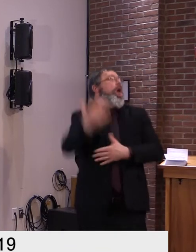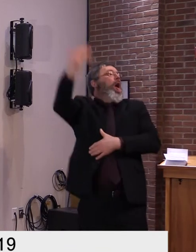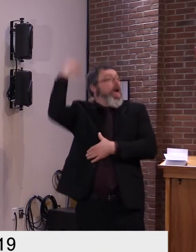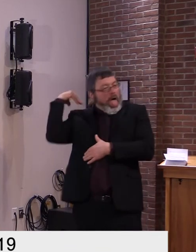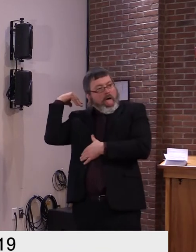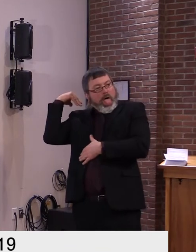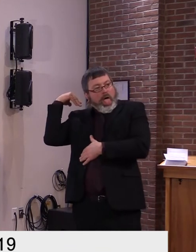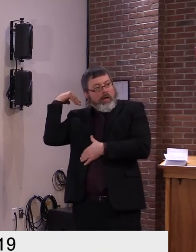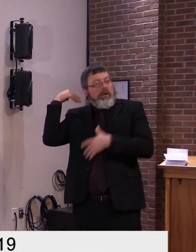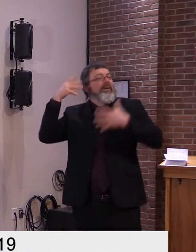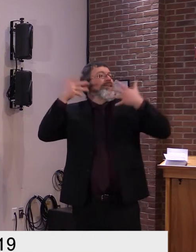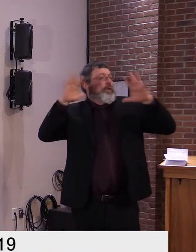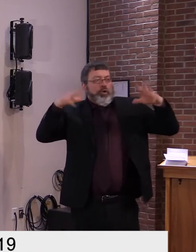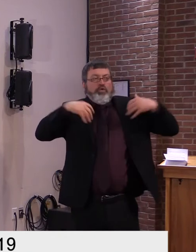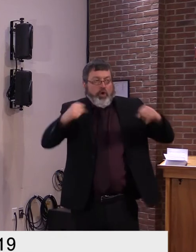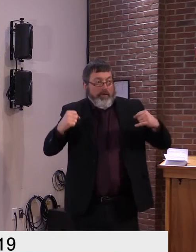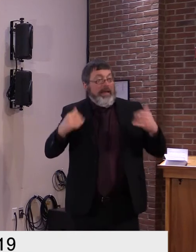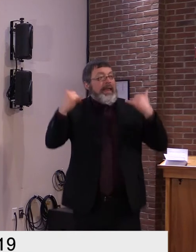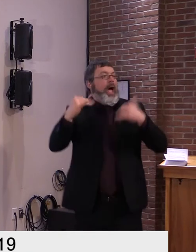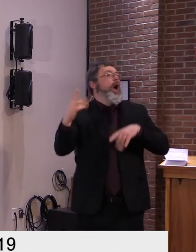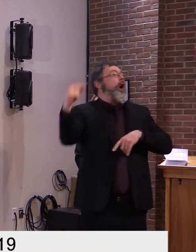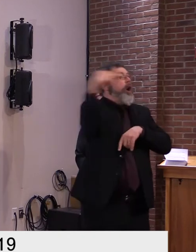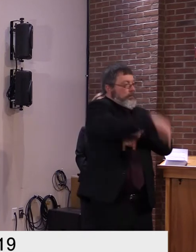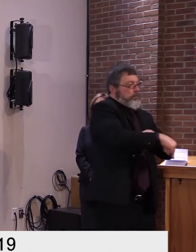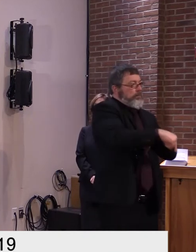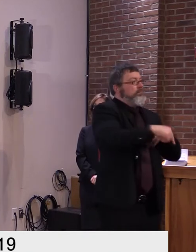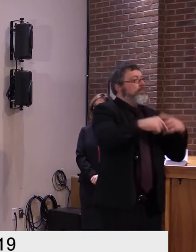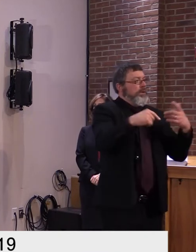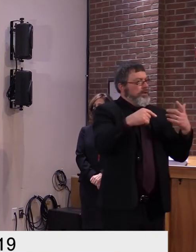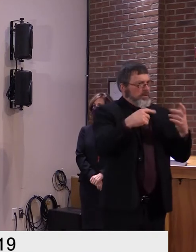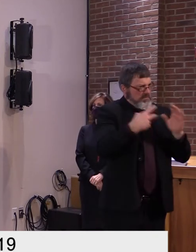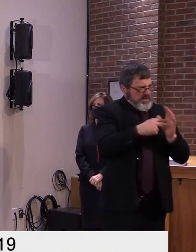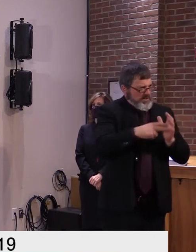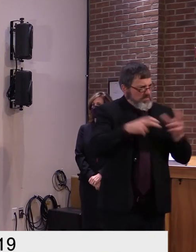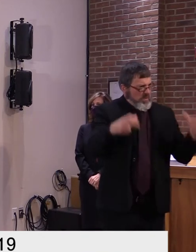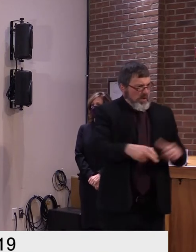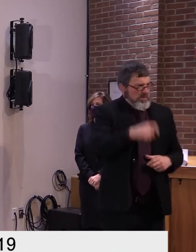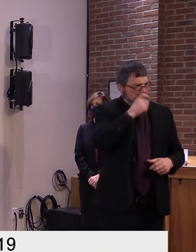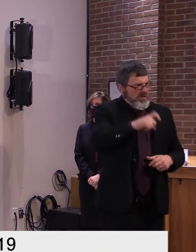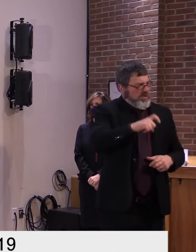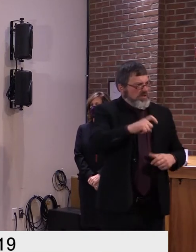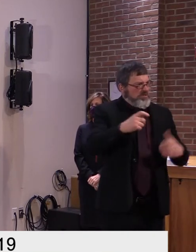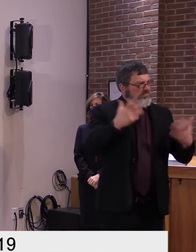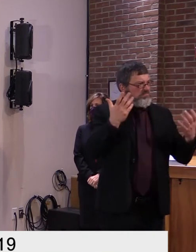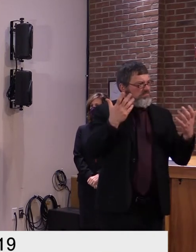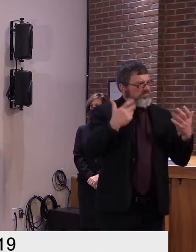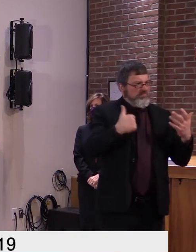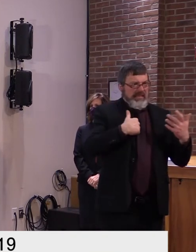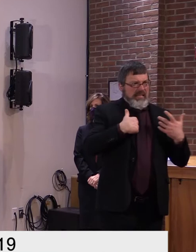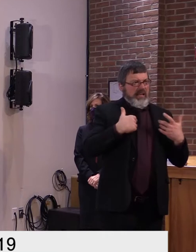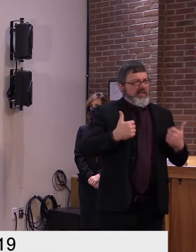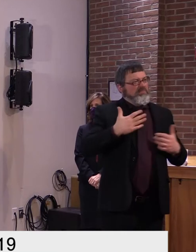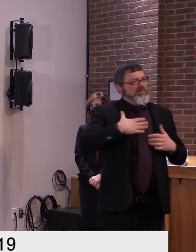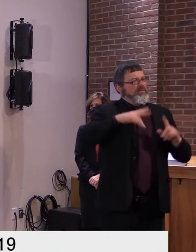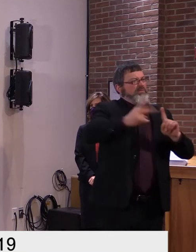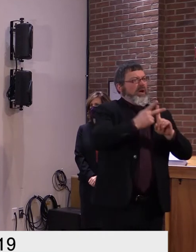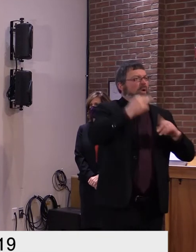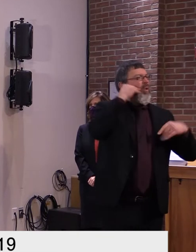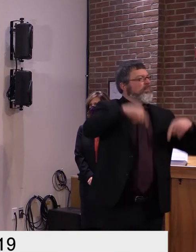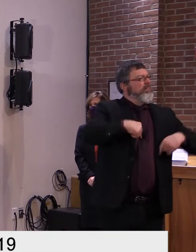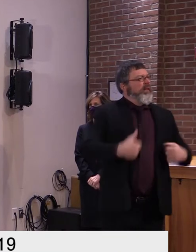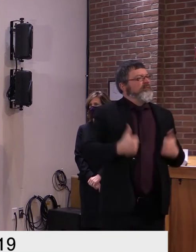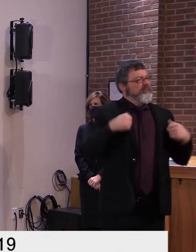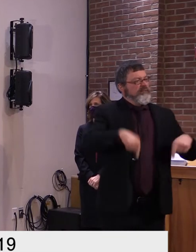I would, this is a little bit of uncharted territory, but if it's been over